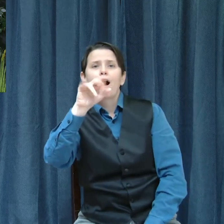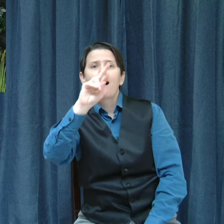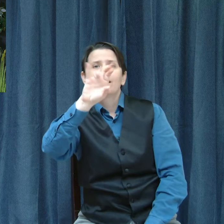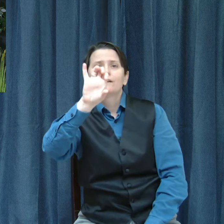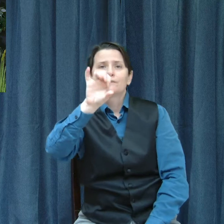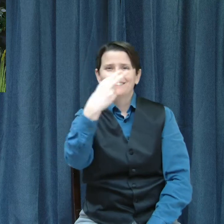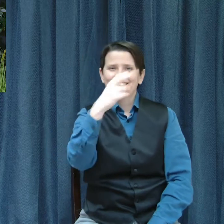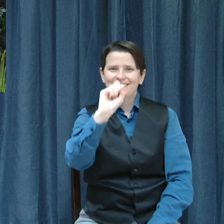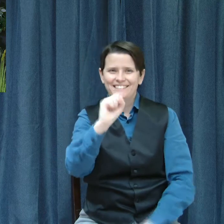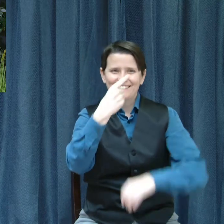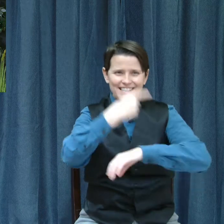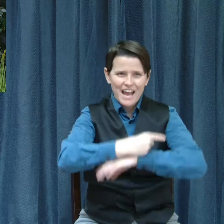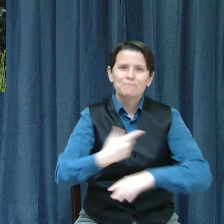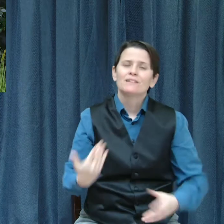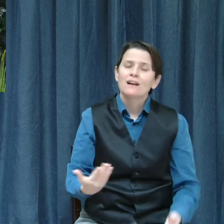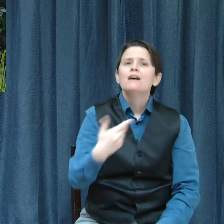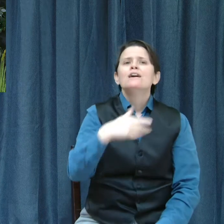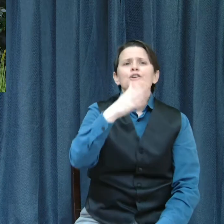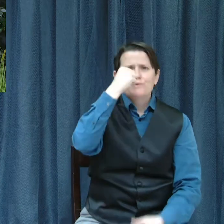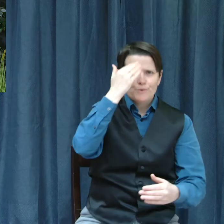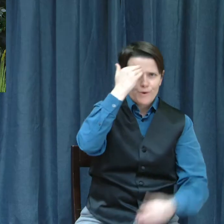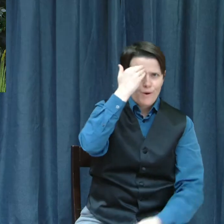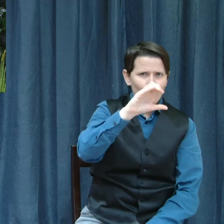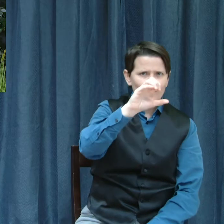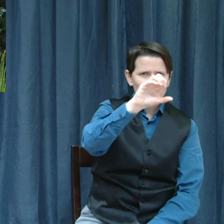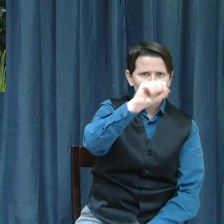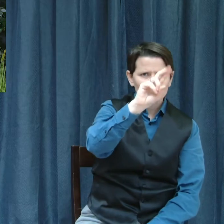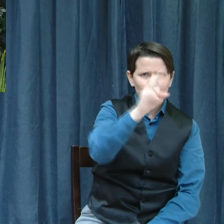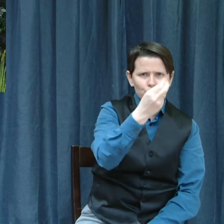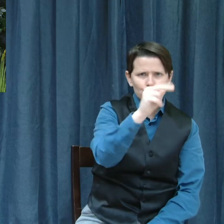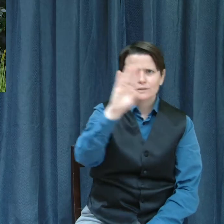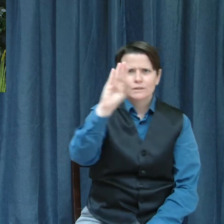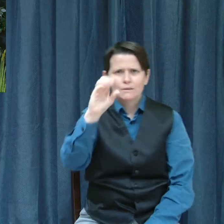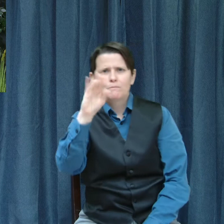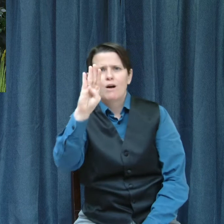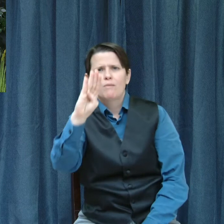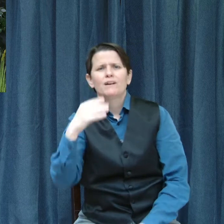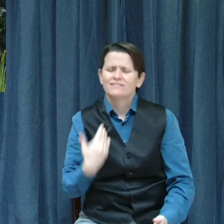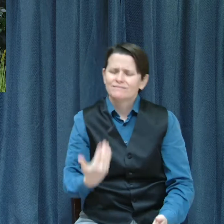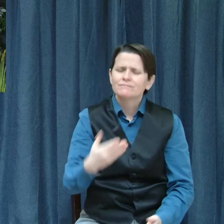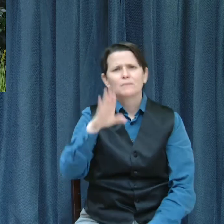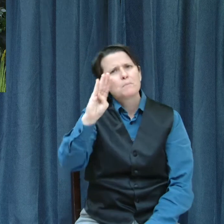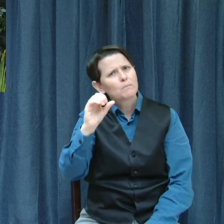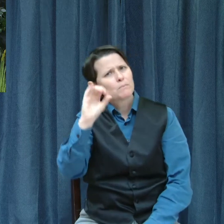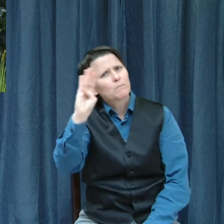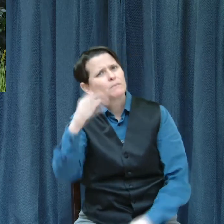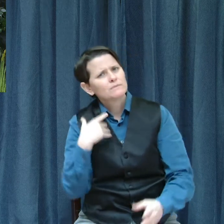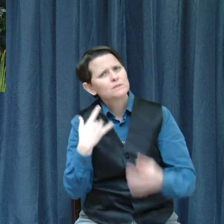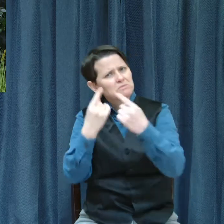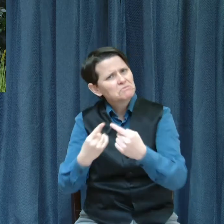and Bob's been having some, you know, life. Life is going on for Bob, so we've put together just a very